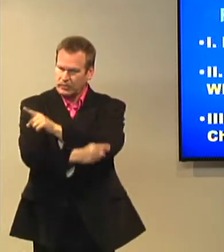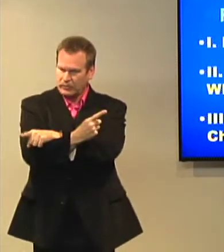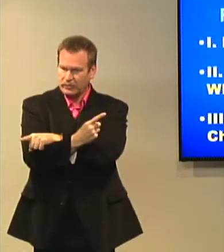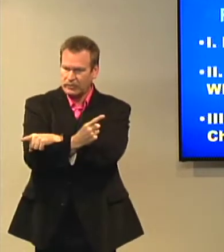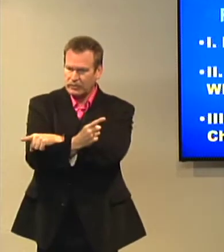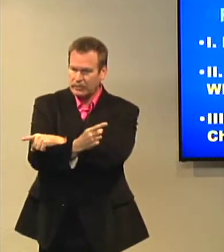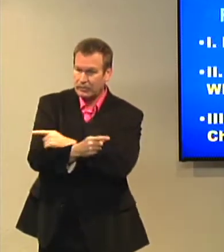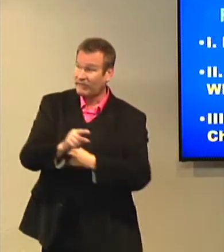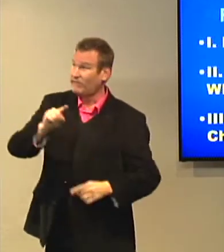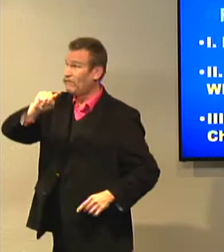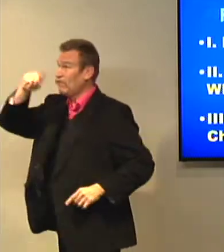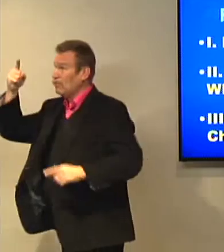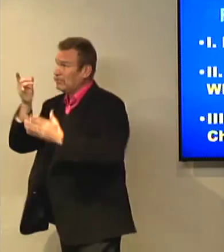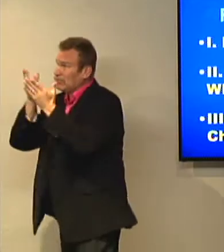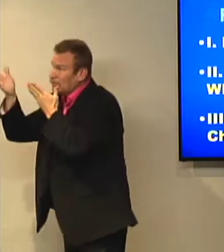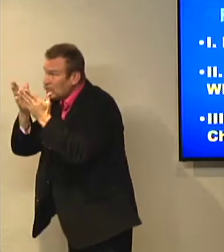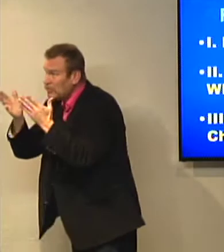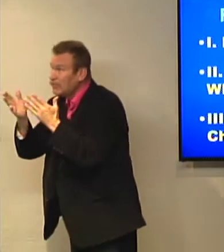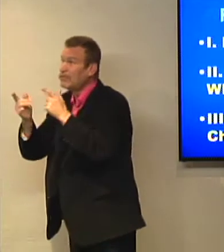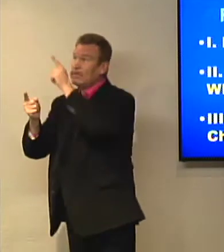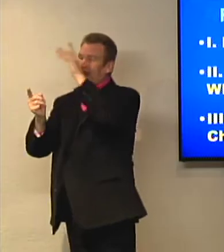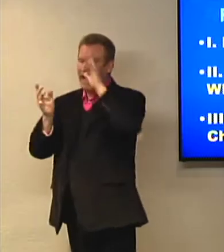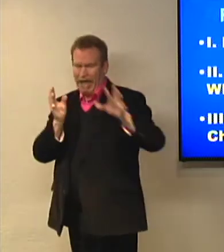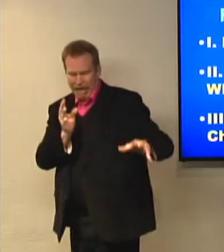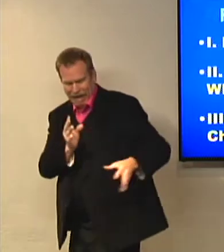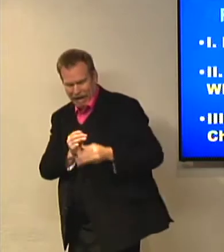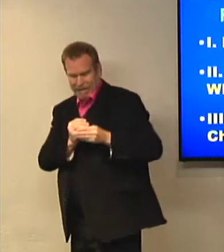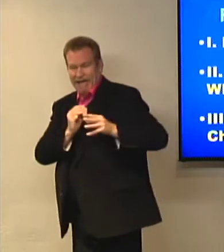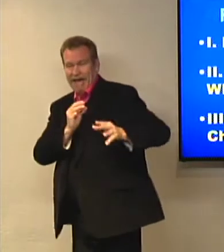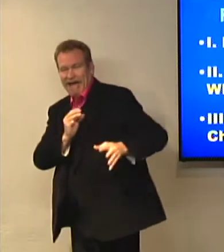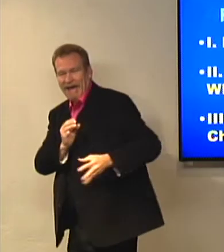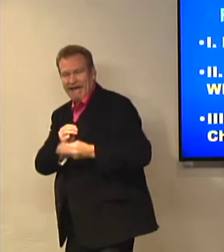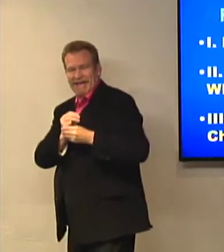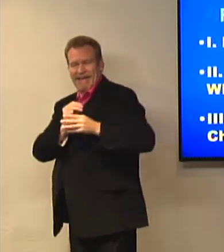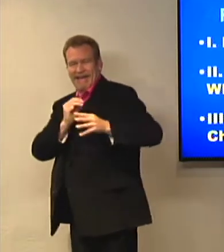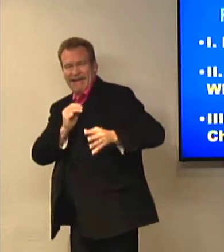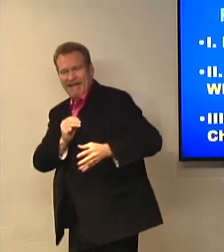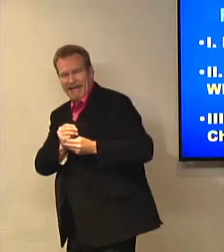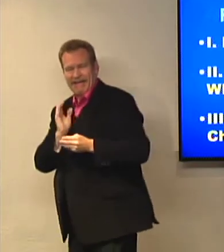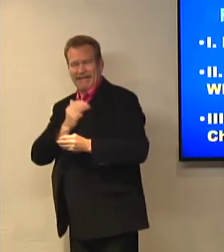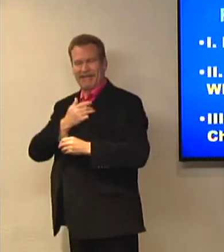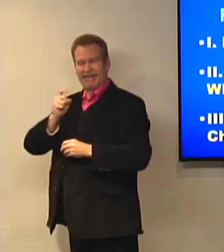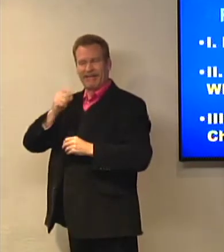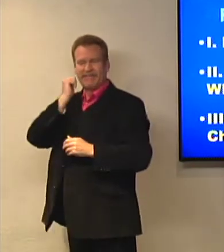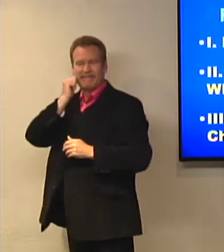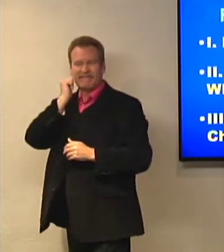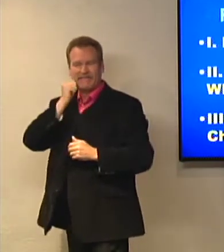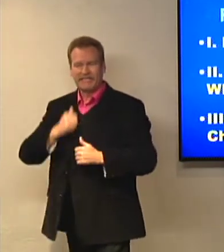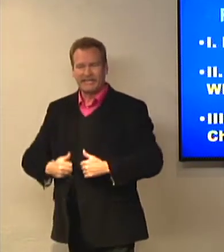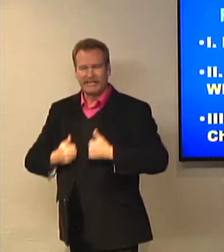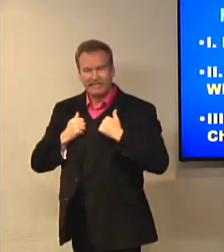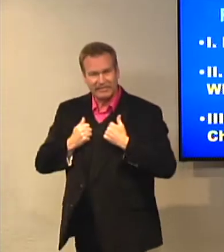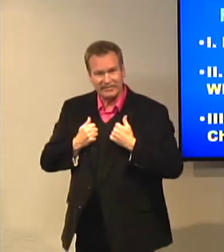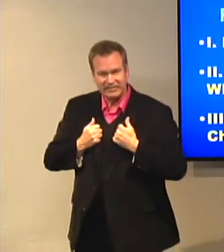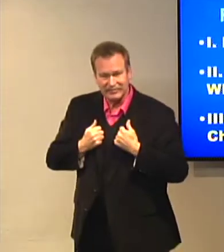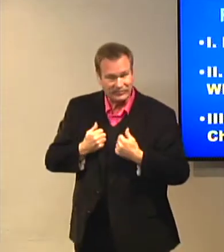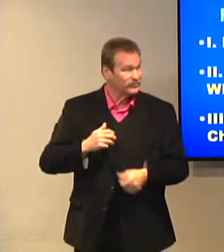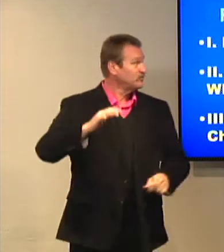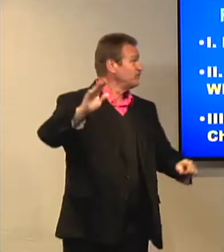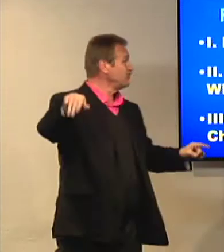the opposite. First is serving God, and God is going to add to us our needs for everyday life.